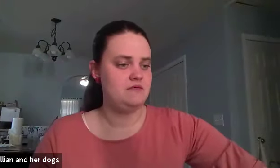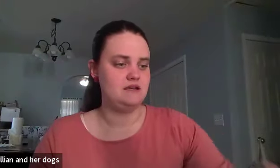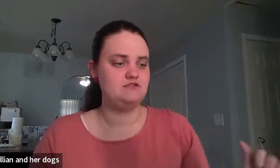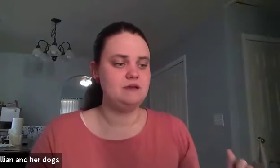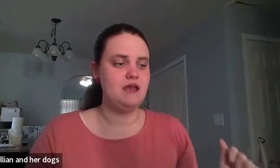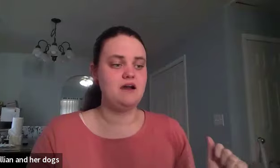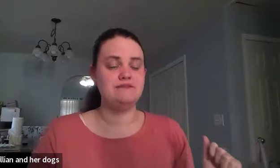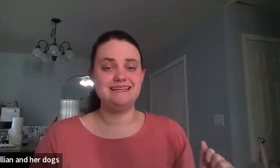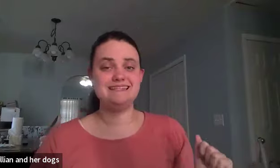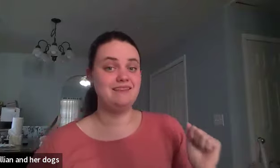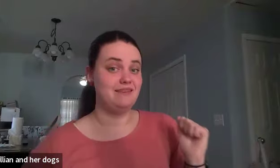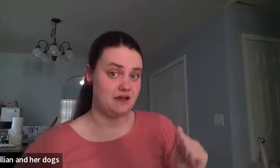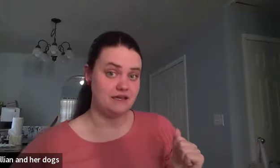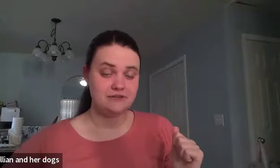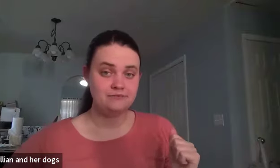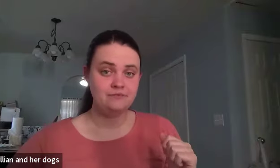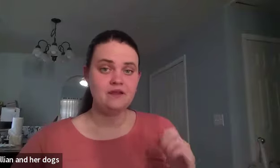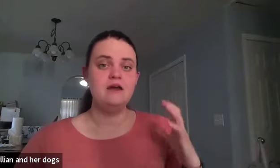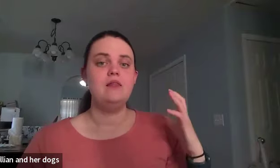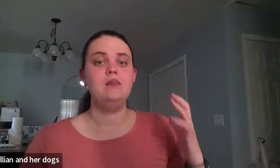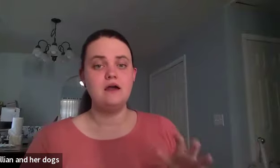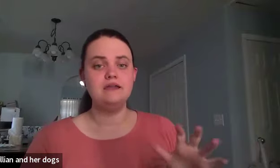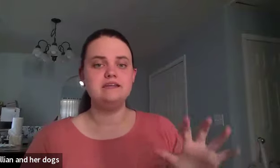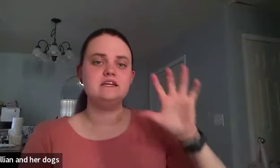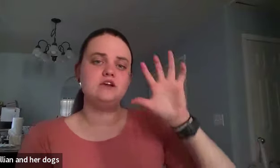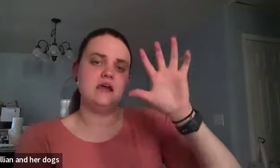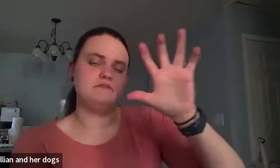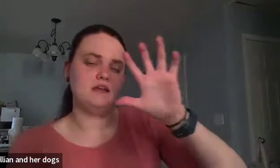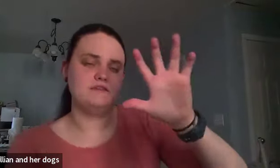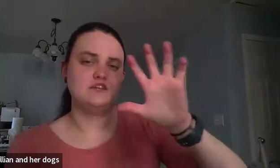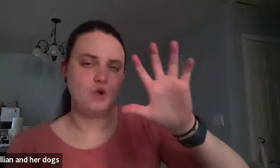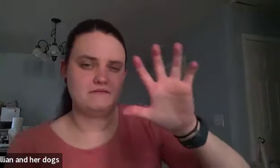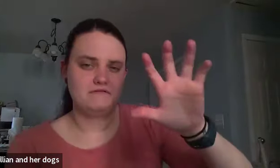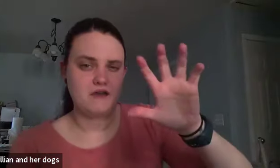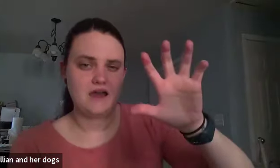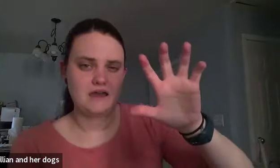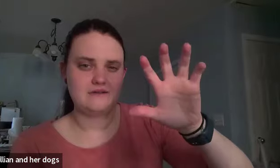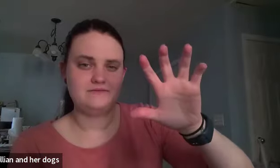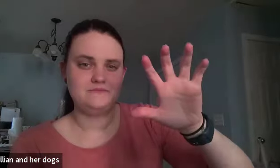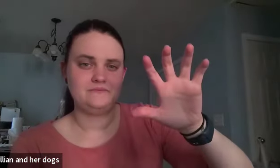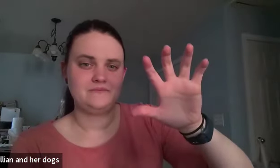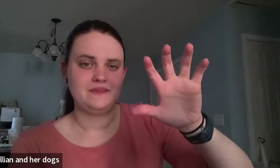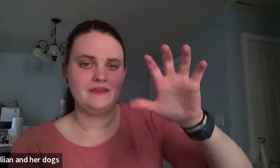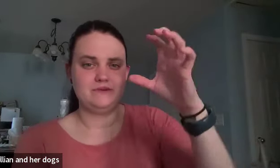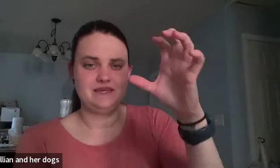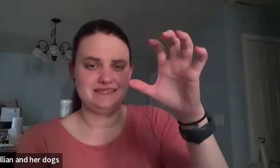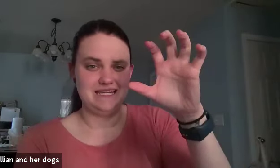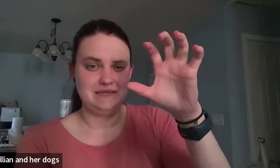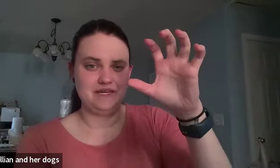The next one we have is lion. Lion is going to have kind of this open 5 with that slightly